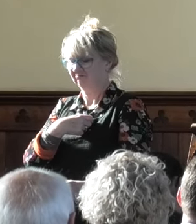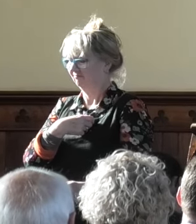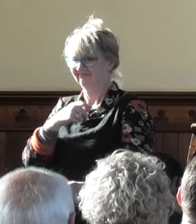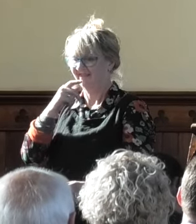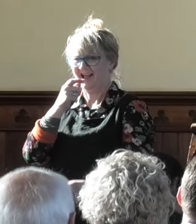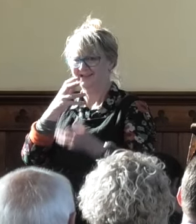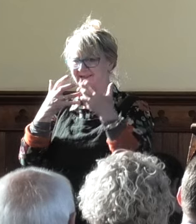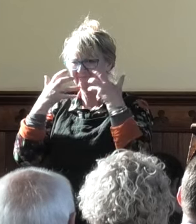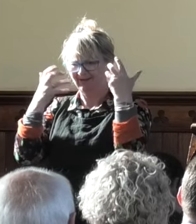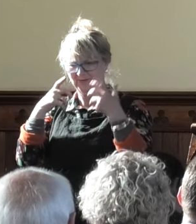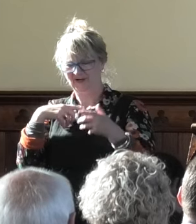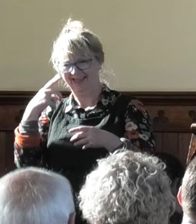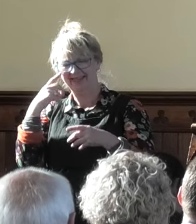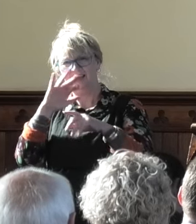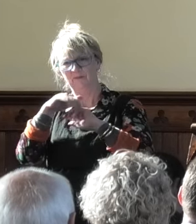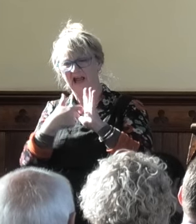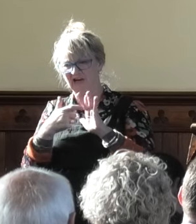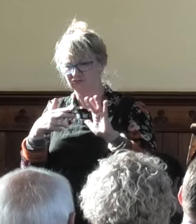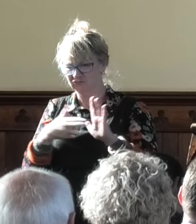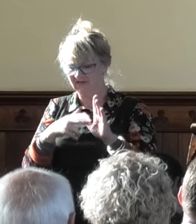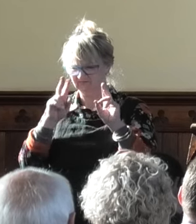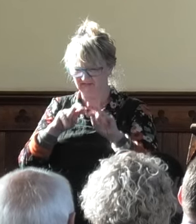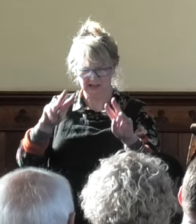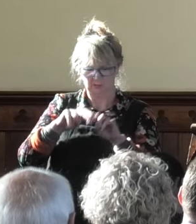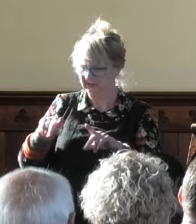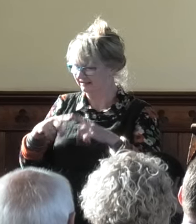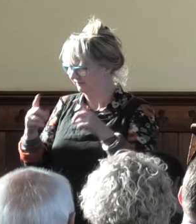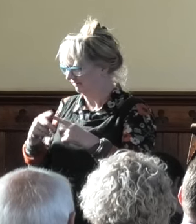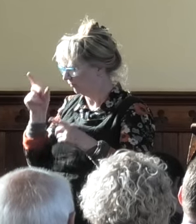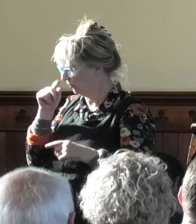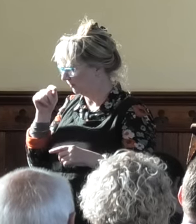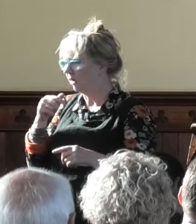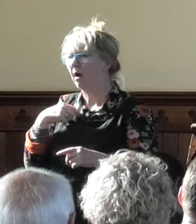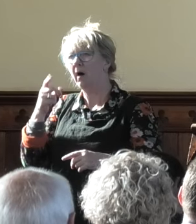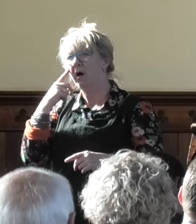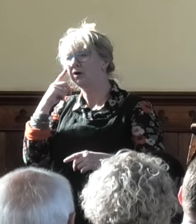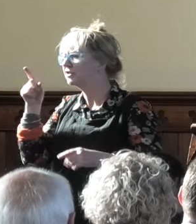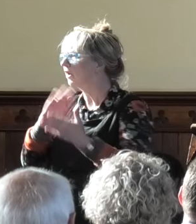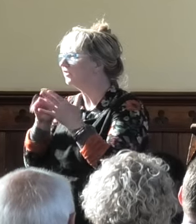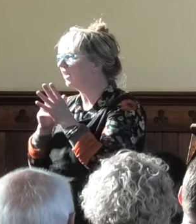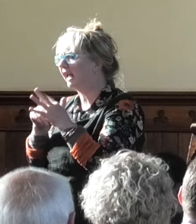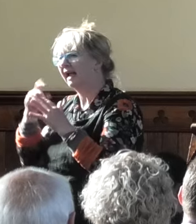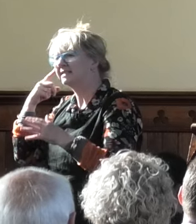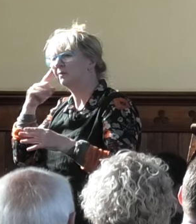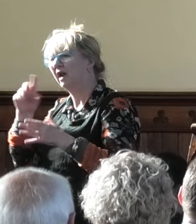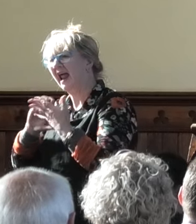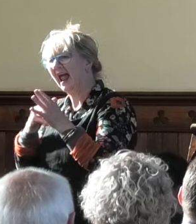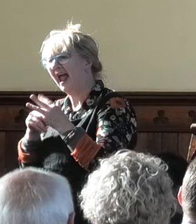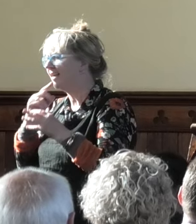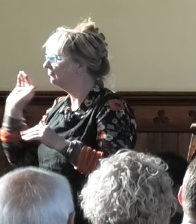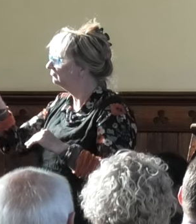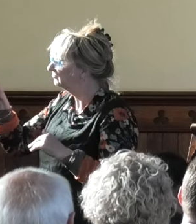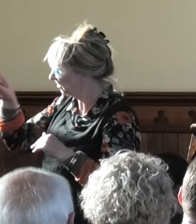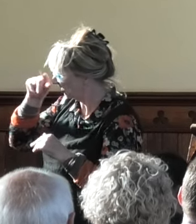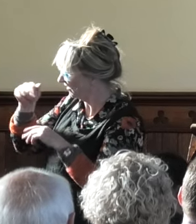fact that from time to time, when she was exploring possibilities, she would say, "I'll just go and check in with Hank on that and see whether